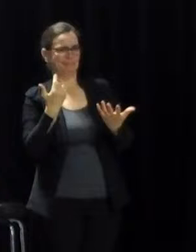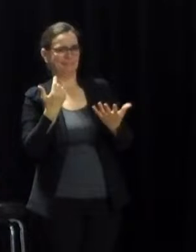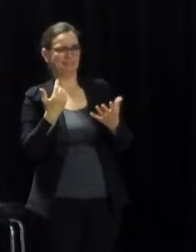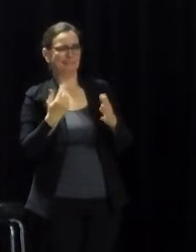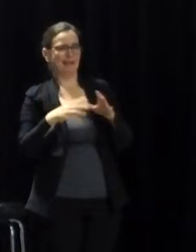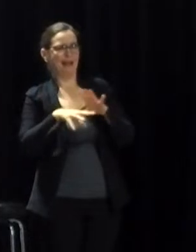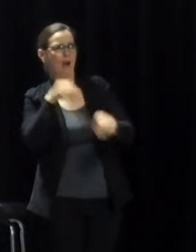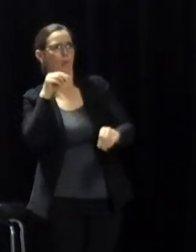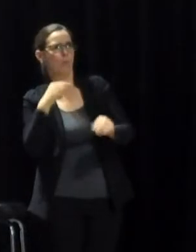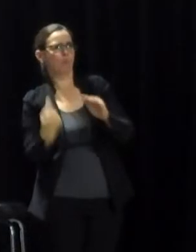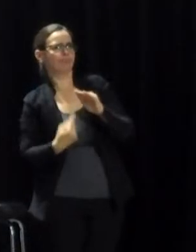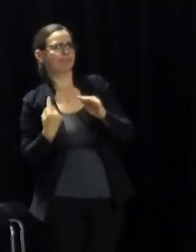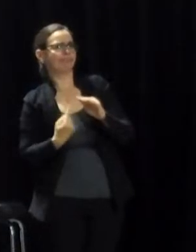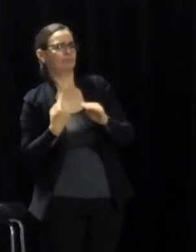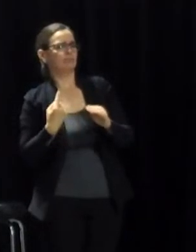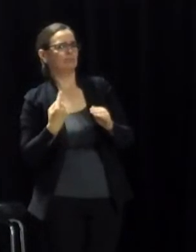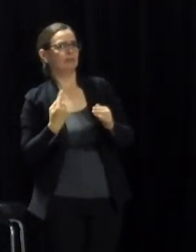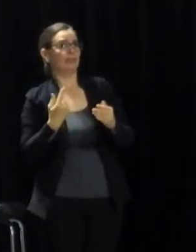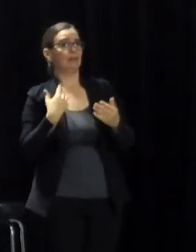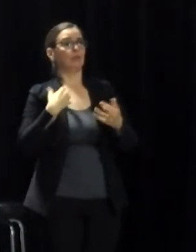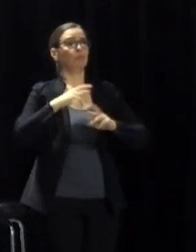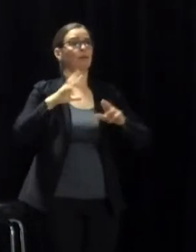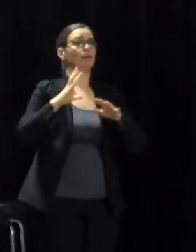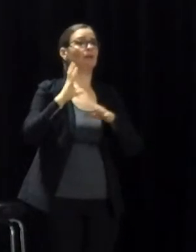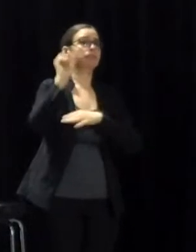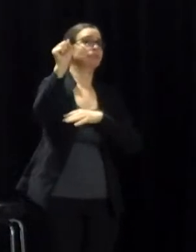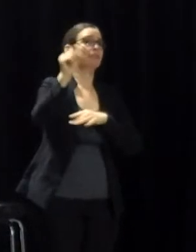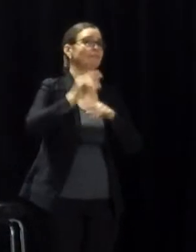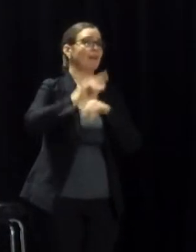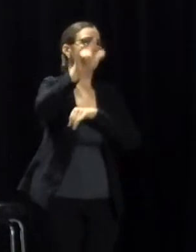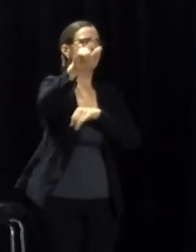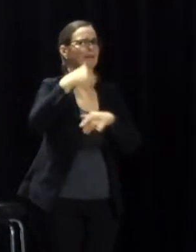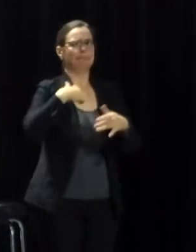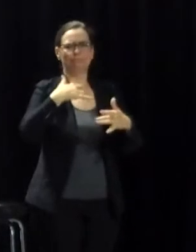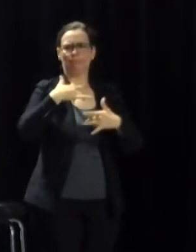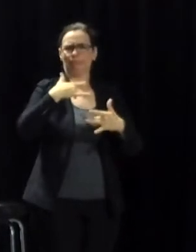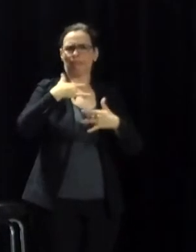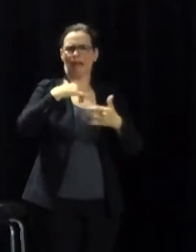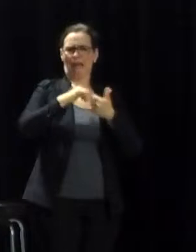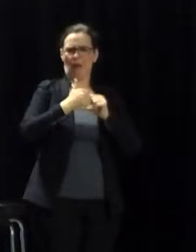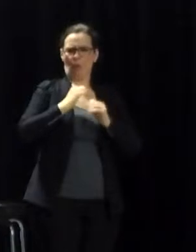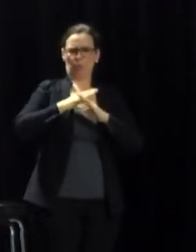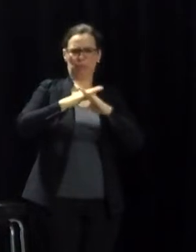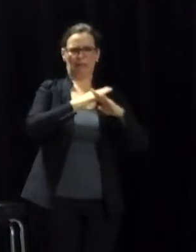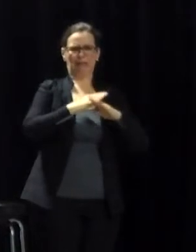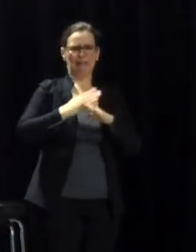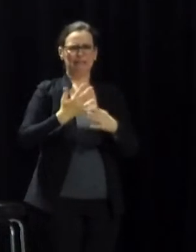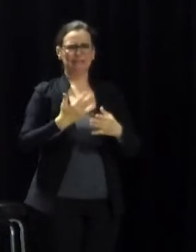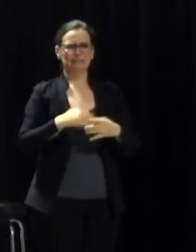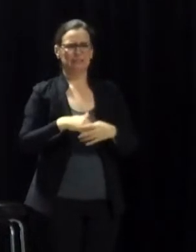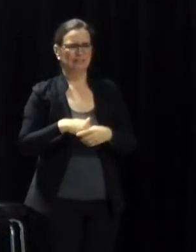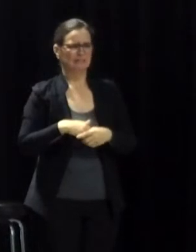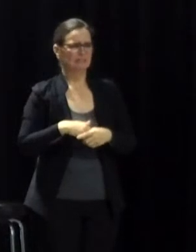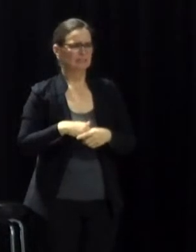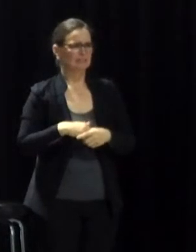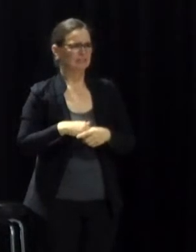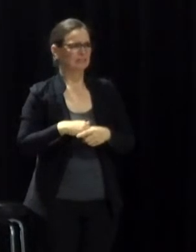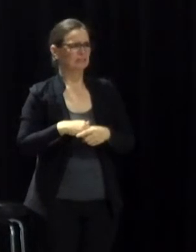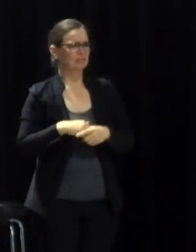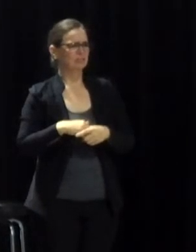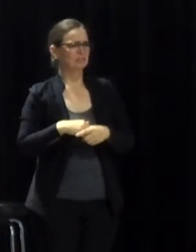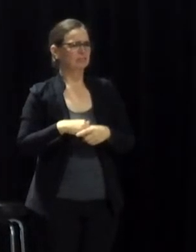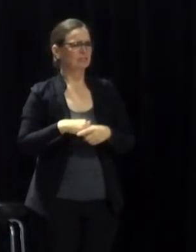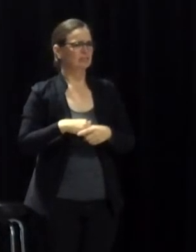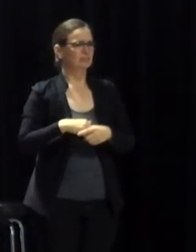We've, there's been circumstances where I think we have now issued subpoenas for quarantine, but if